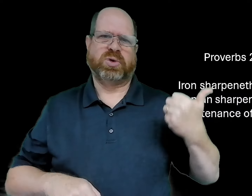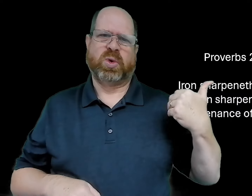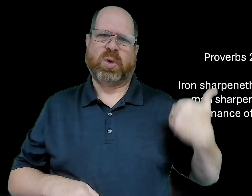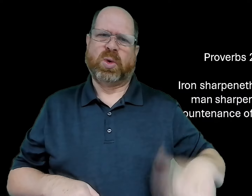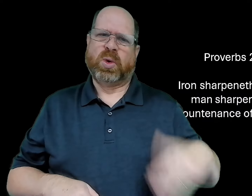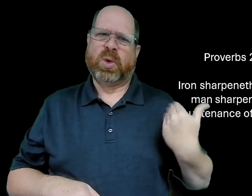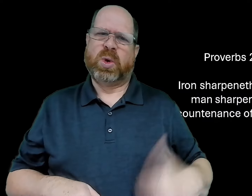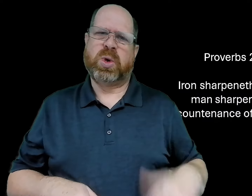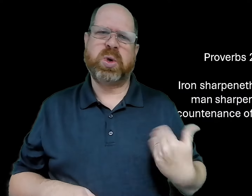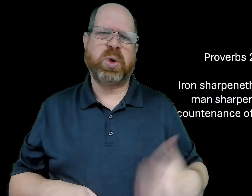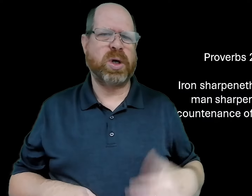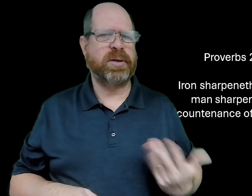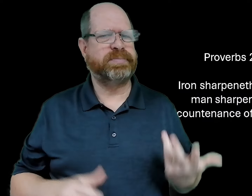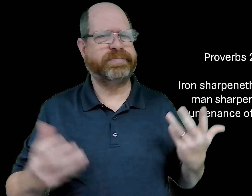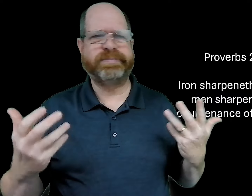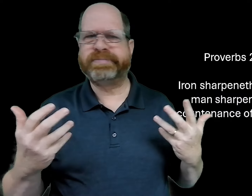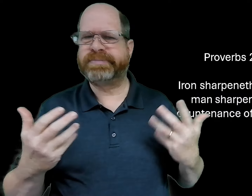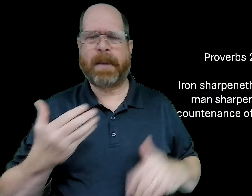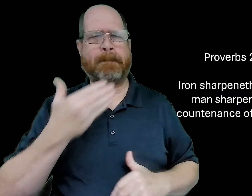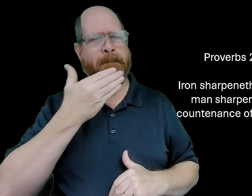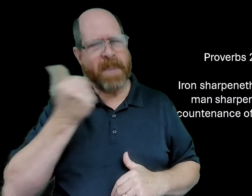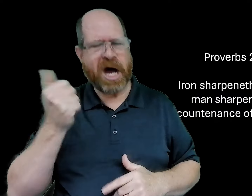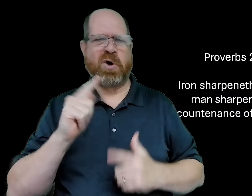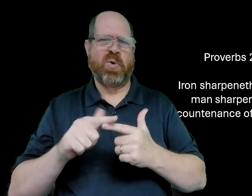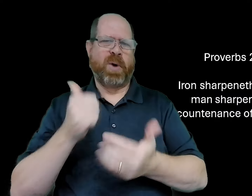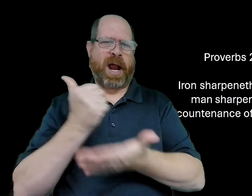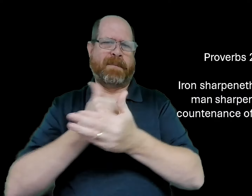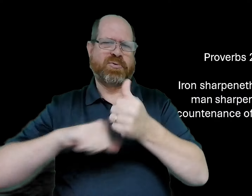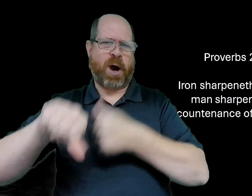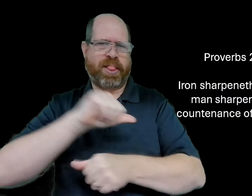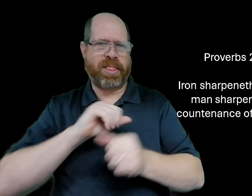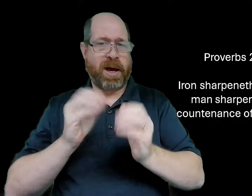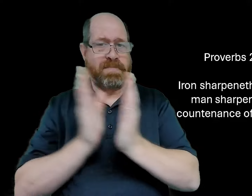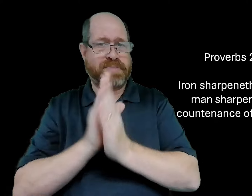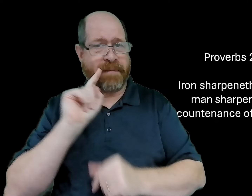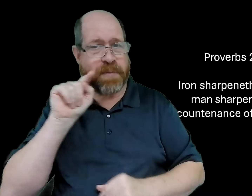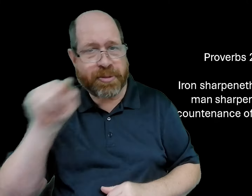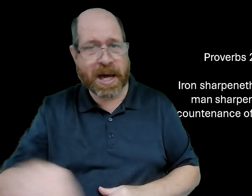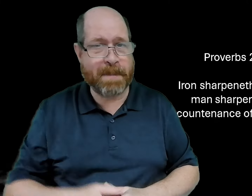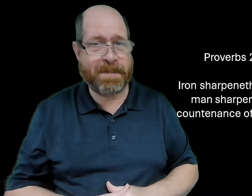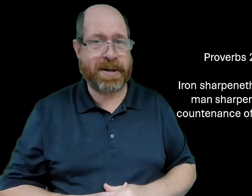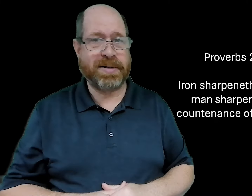his plan is to destroy. That's who he is. But it's better to help each other.